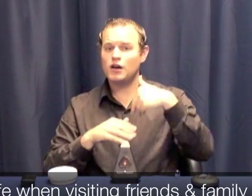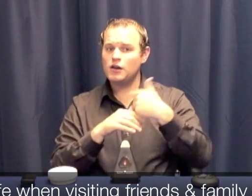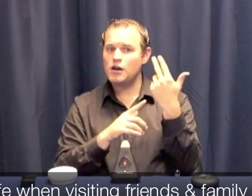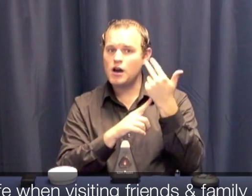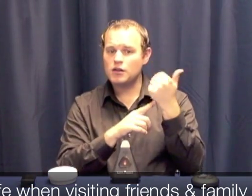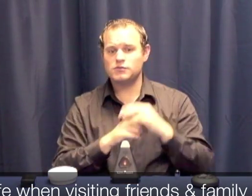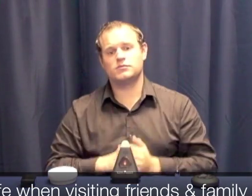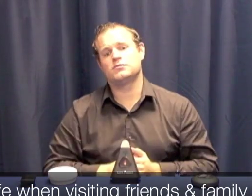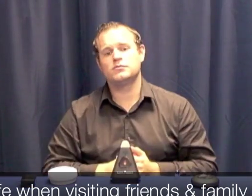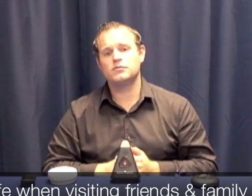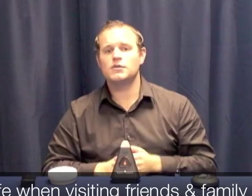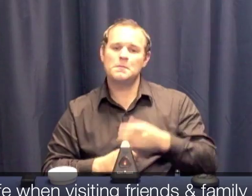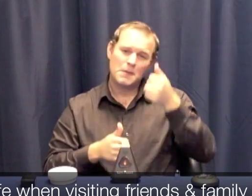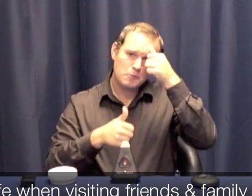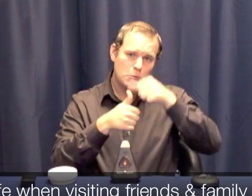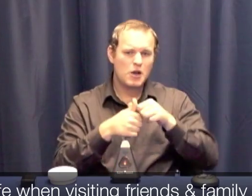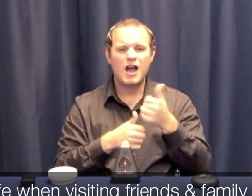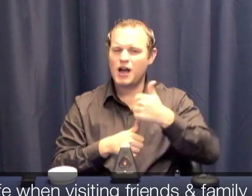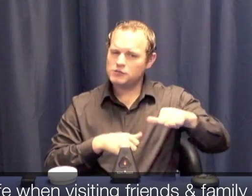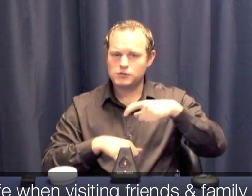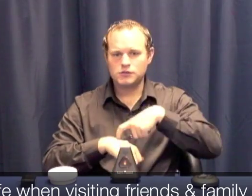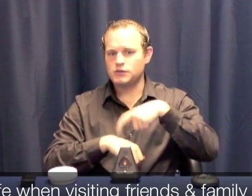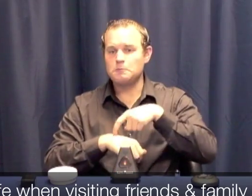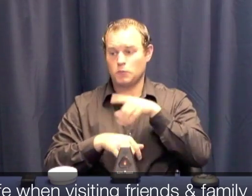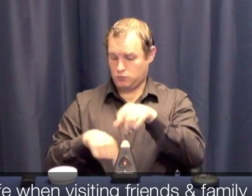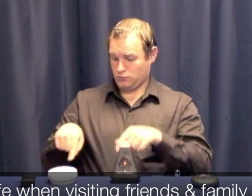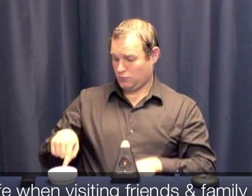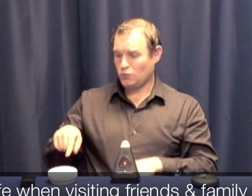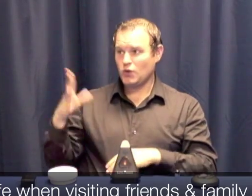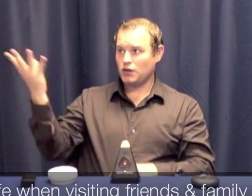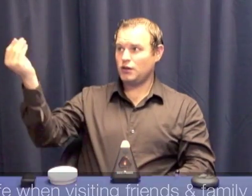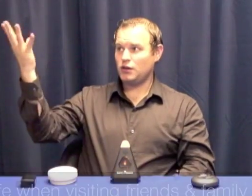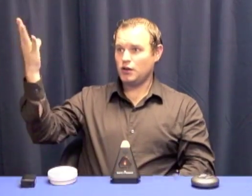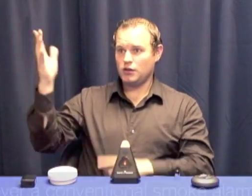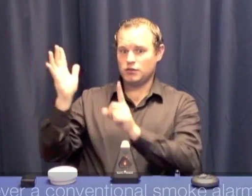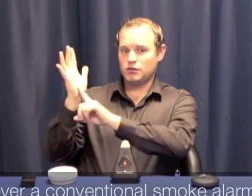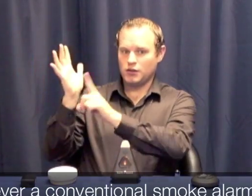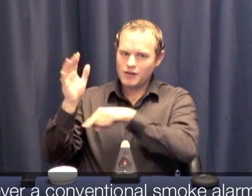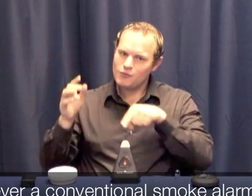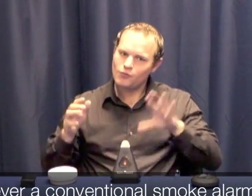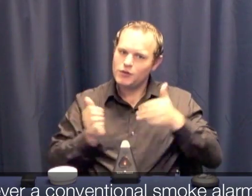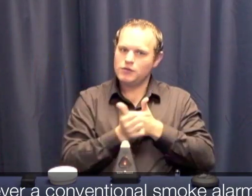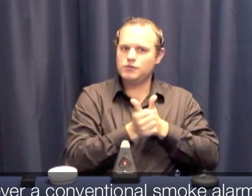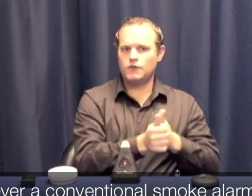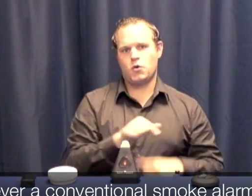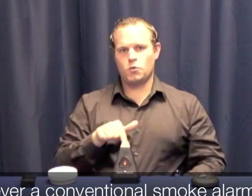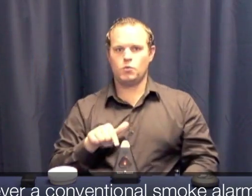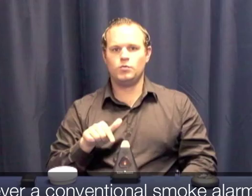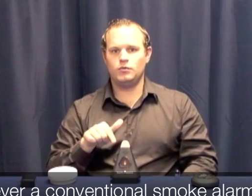and family or in hotels. Remember, your SafeAwake will activate whenever a conventional smoke alarm activates